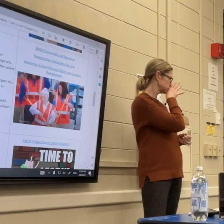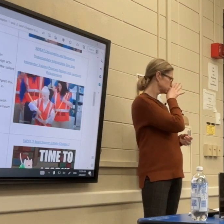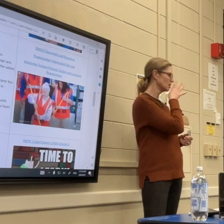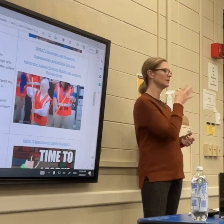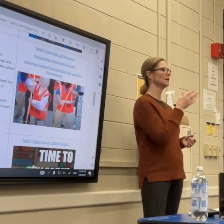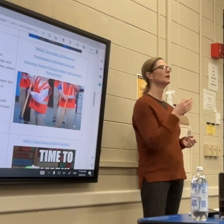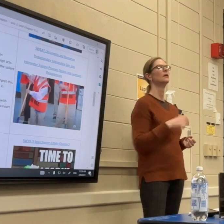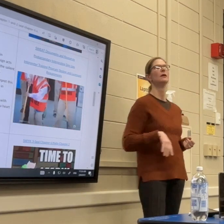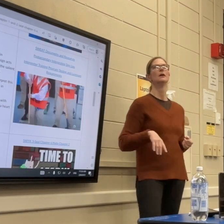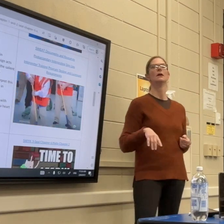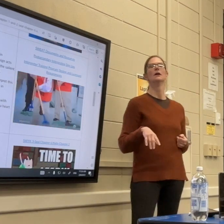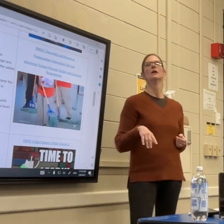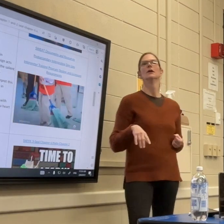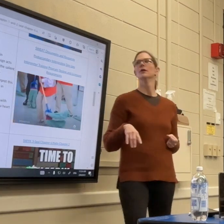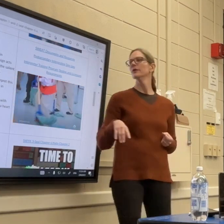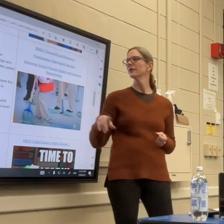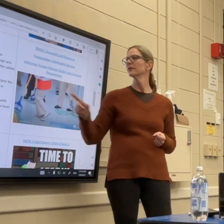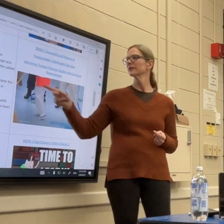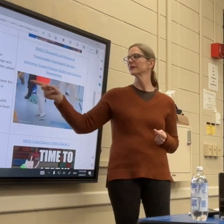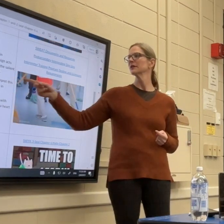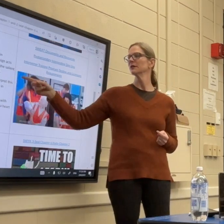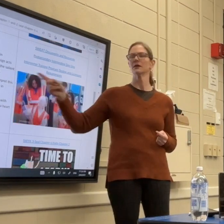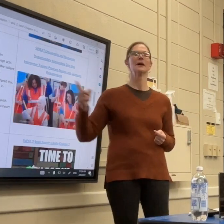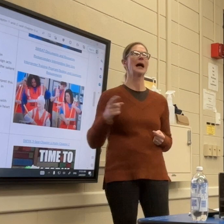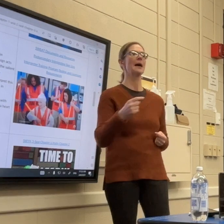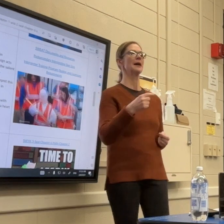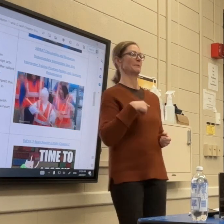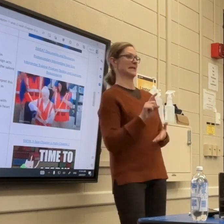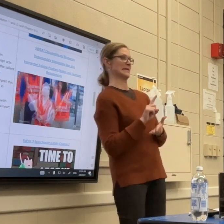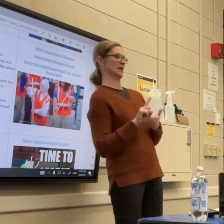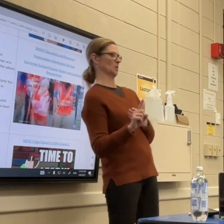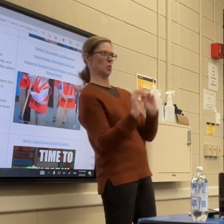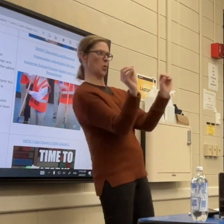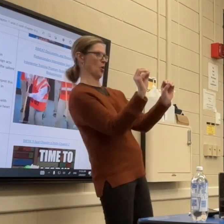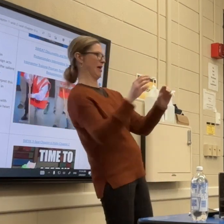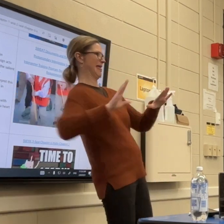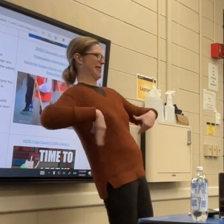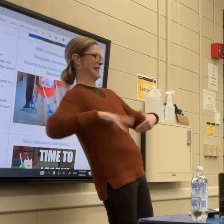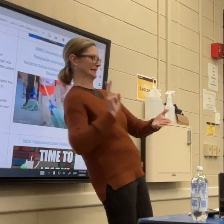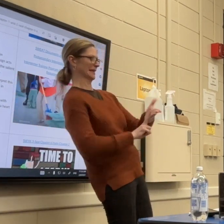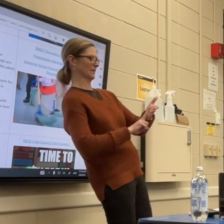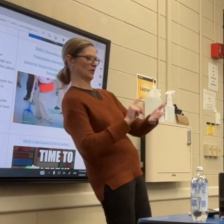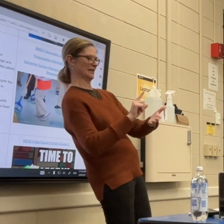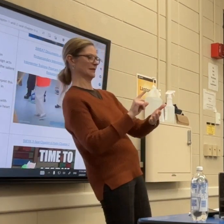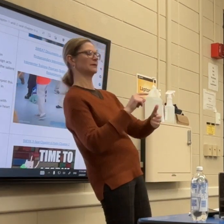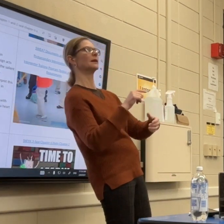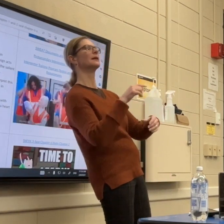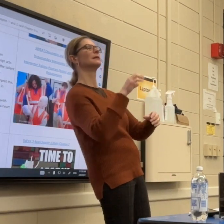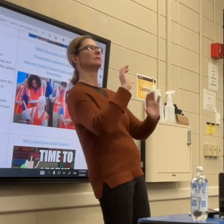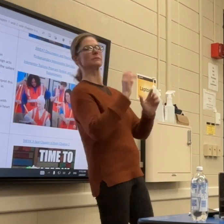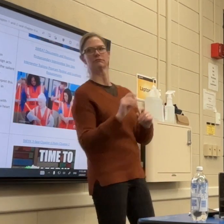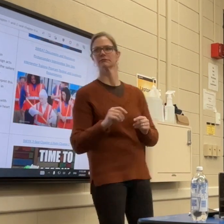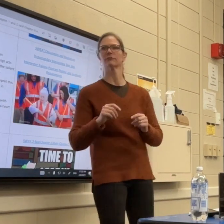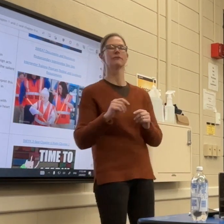So my goal is that by next week, everybody will have signed up for voicing. So if you have not signed up